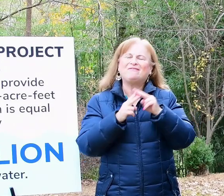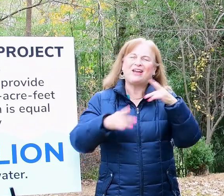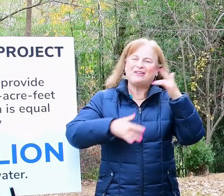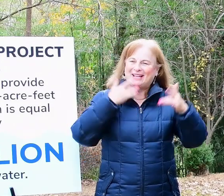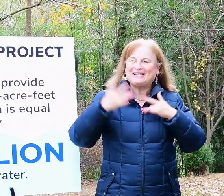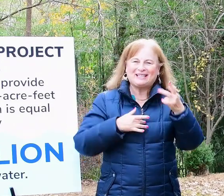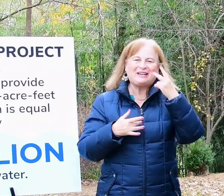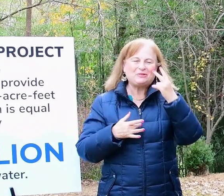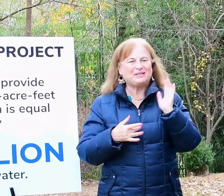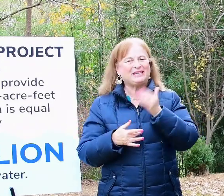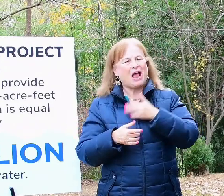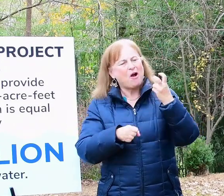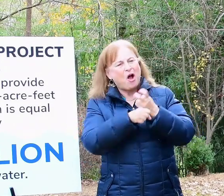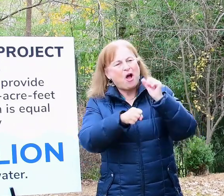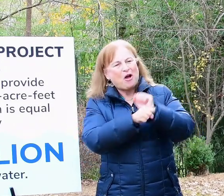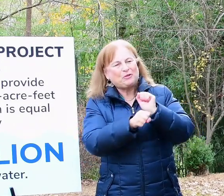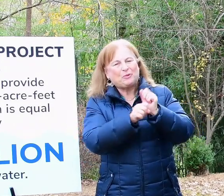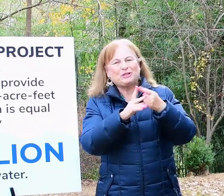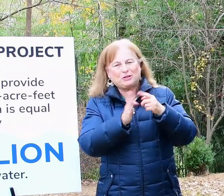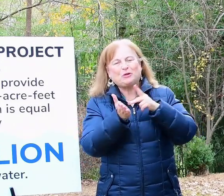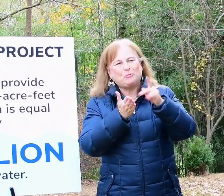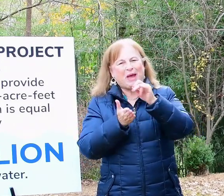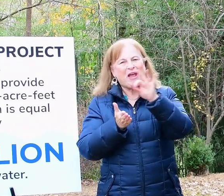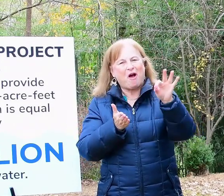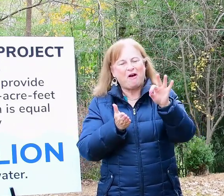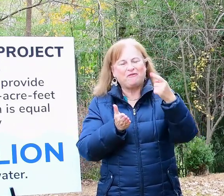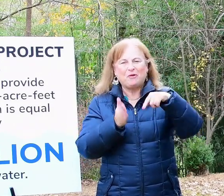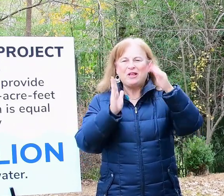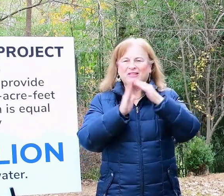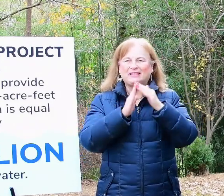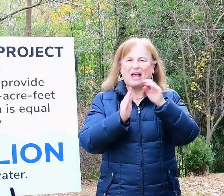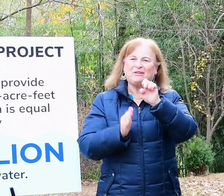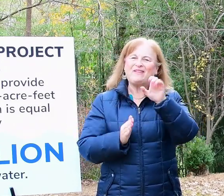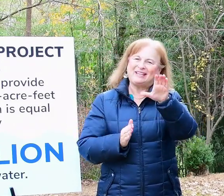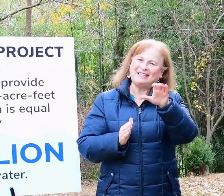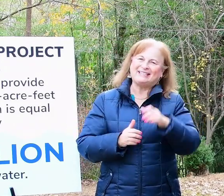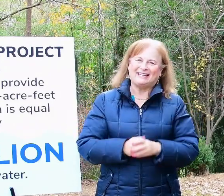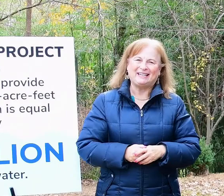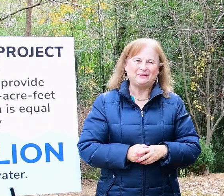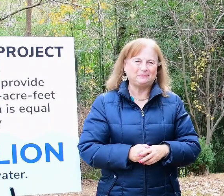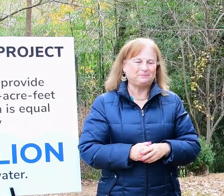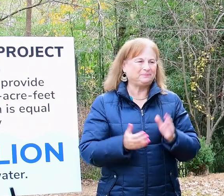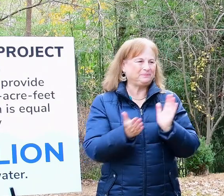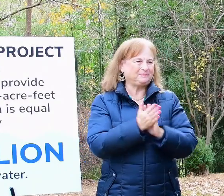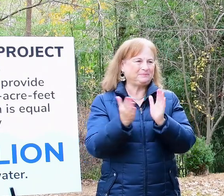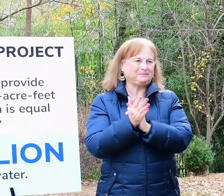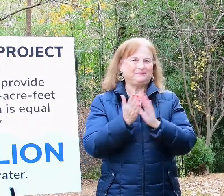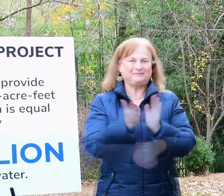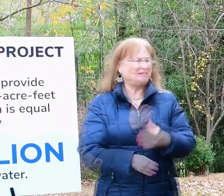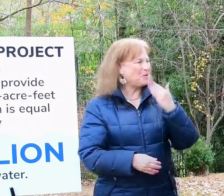very excited to see our hard work starting to pay off for the town of Ellicott City.